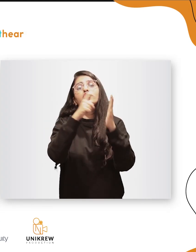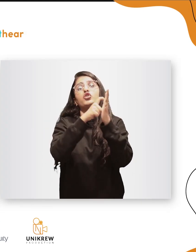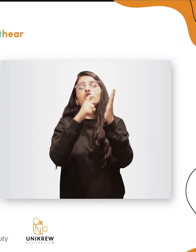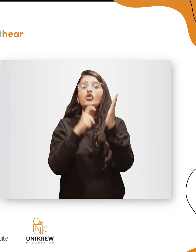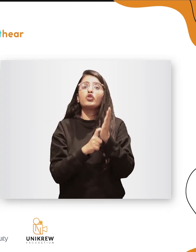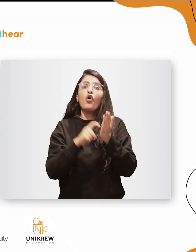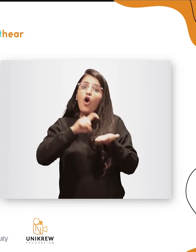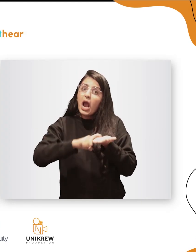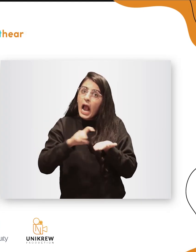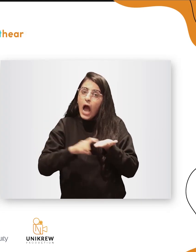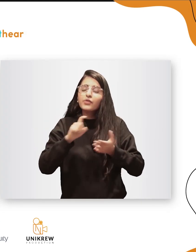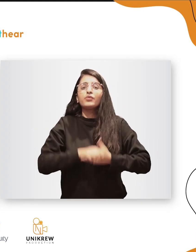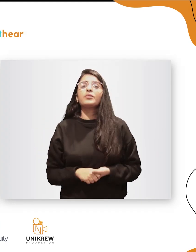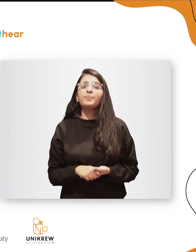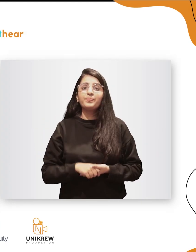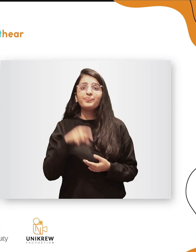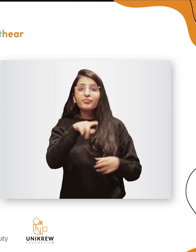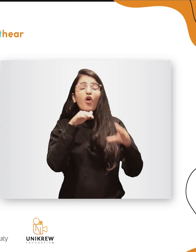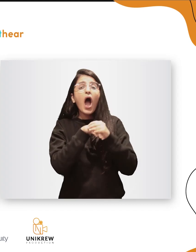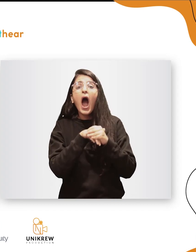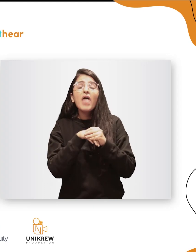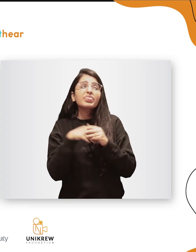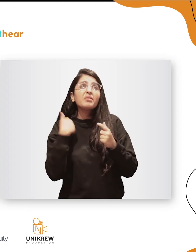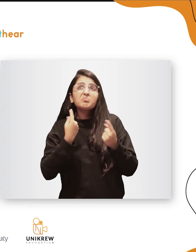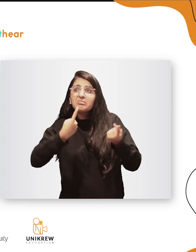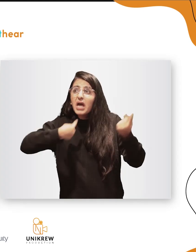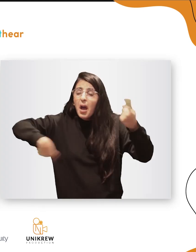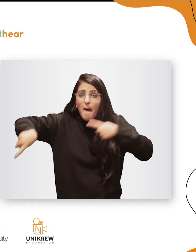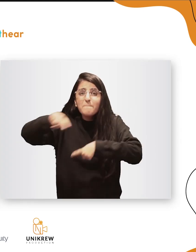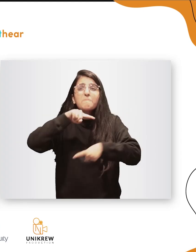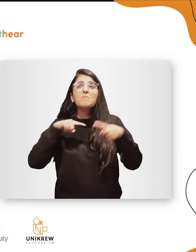backbone and the centerpiece of our